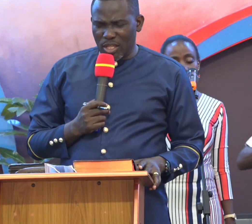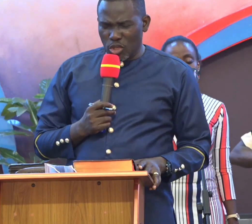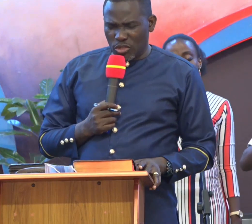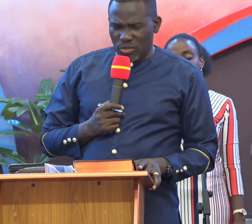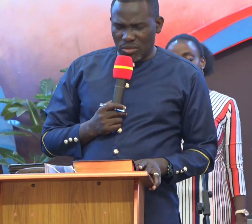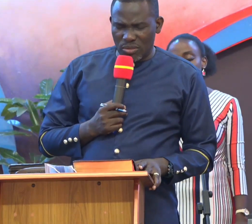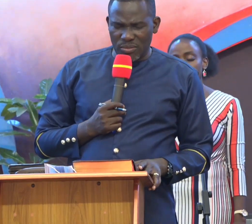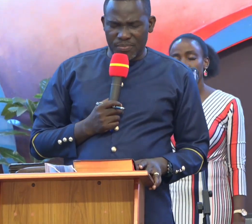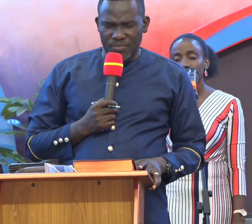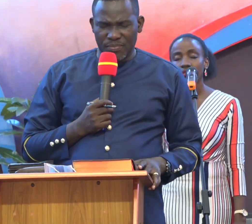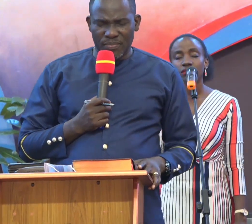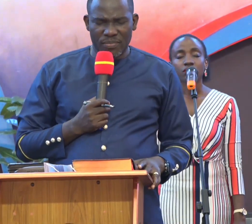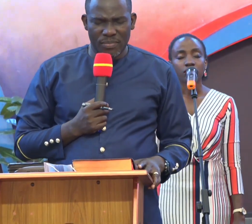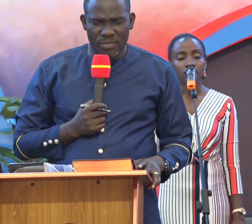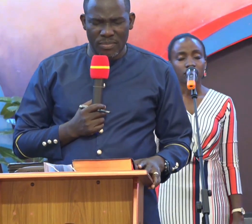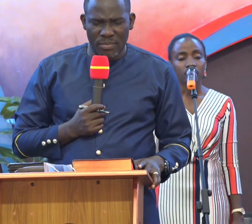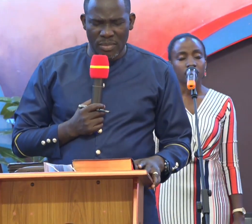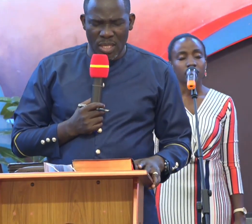omukisa omusajja oyo